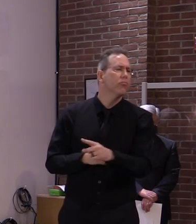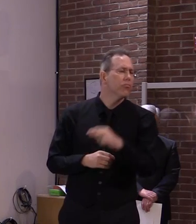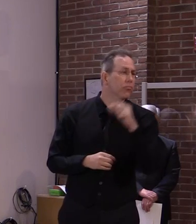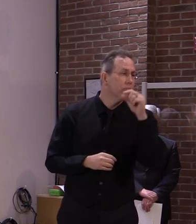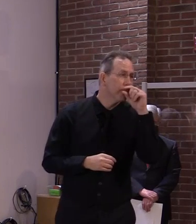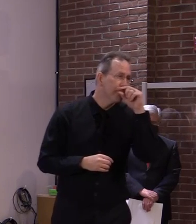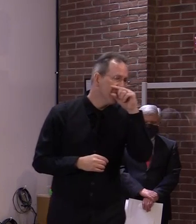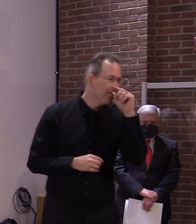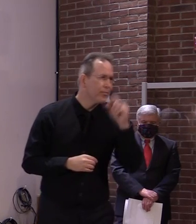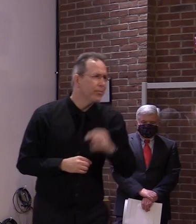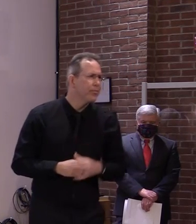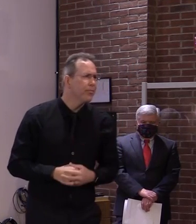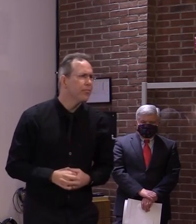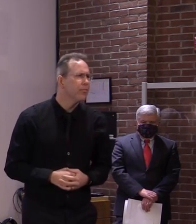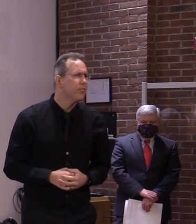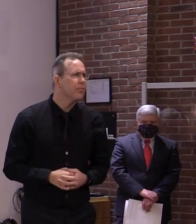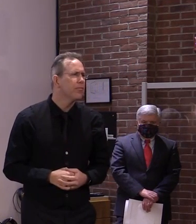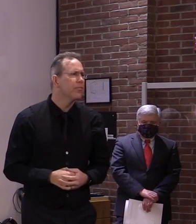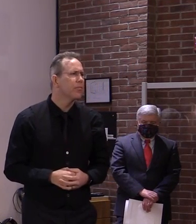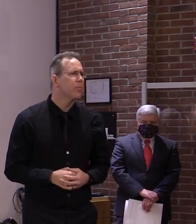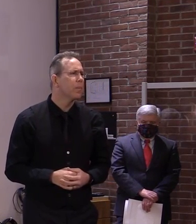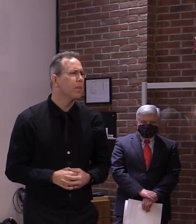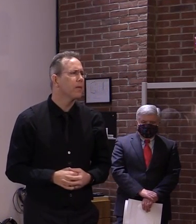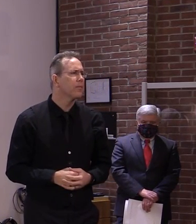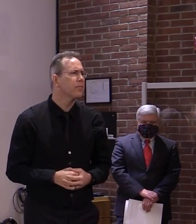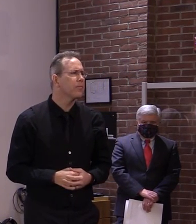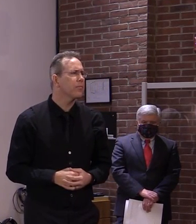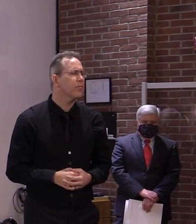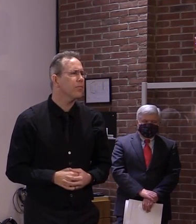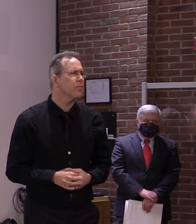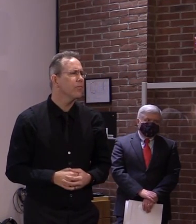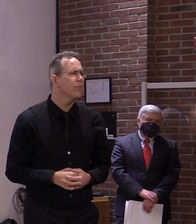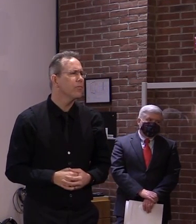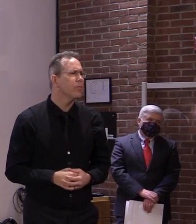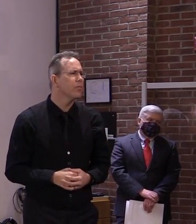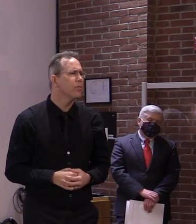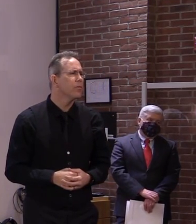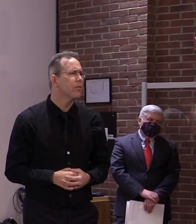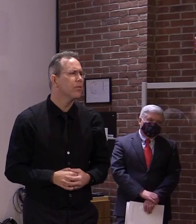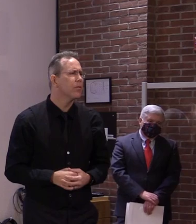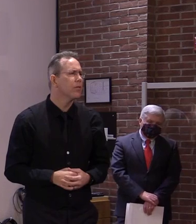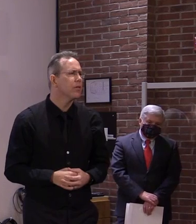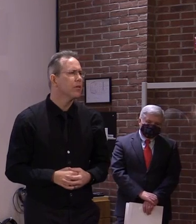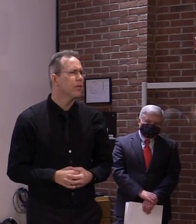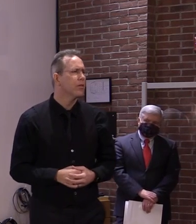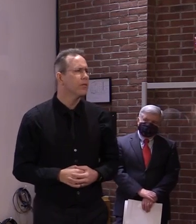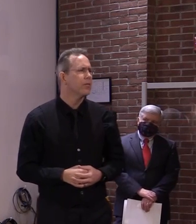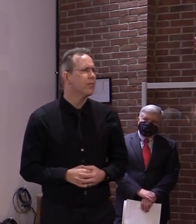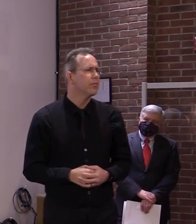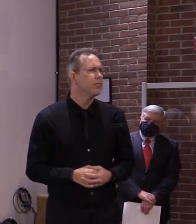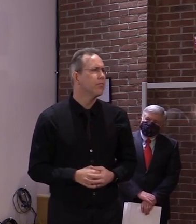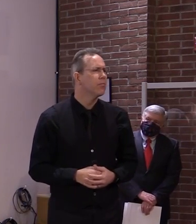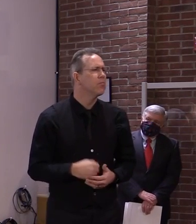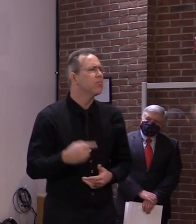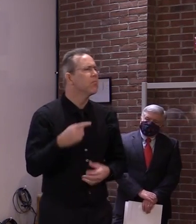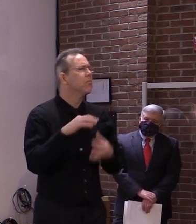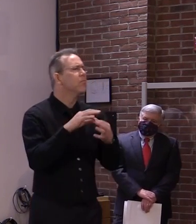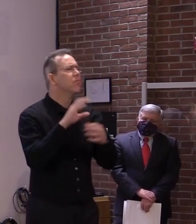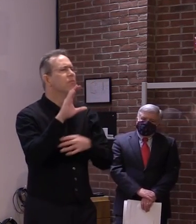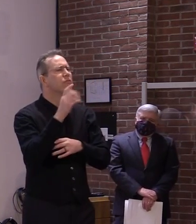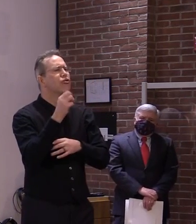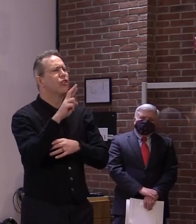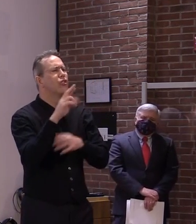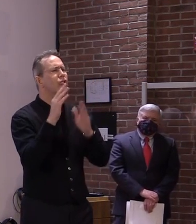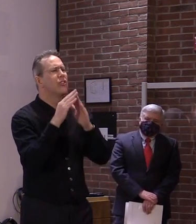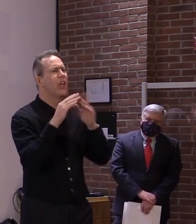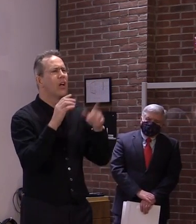where, quote, nobody wears masks. They meet every week for services. I reported it to the state. My ex goes